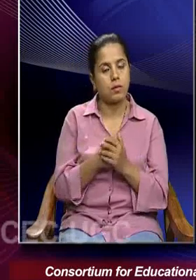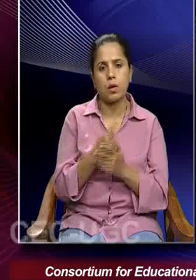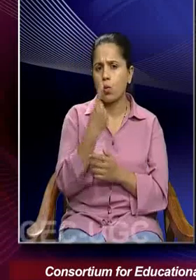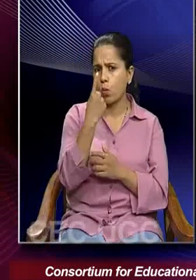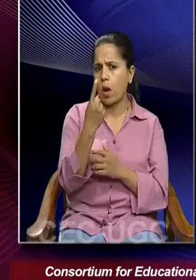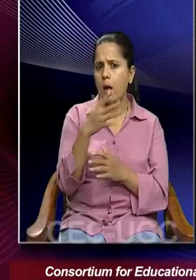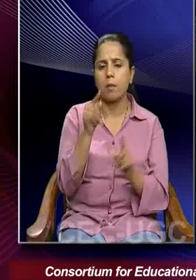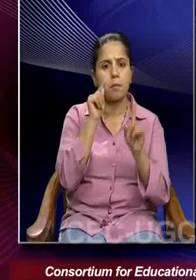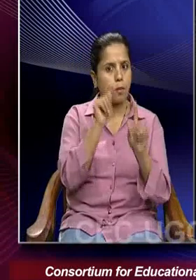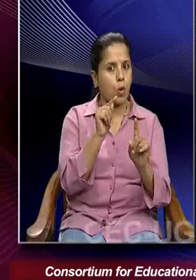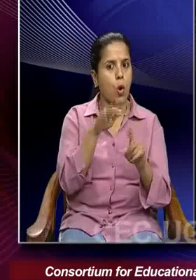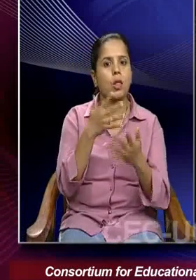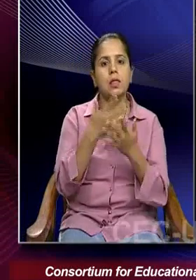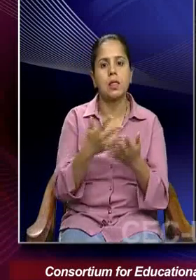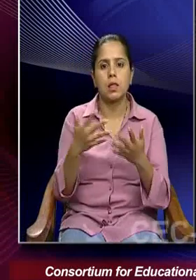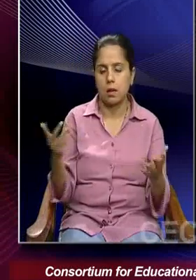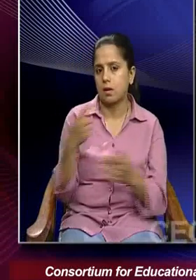single point or object.